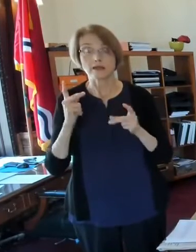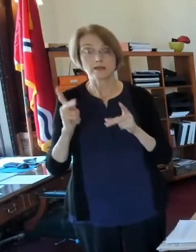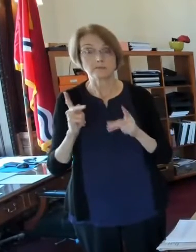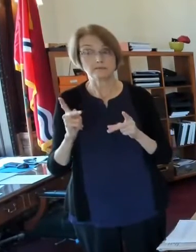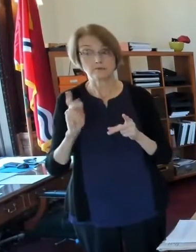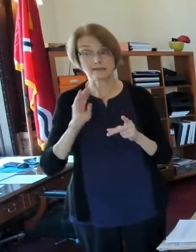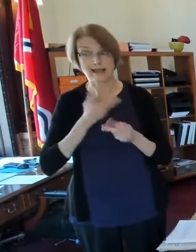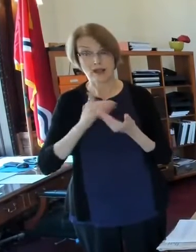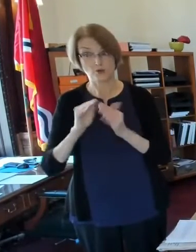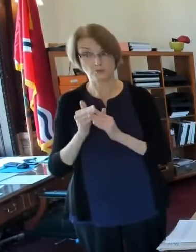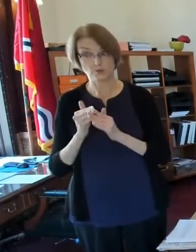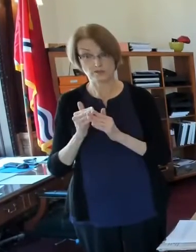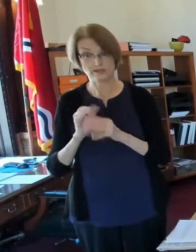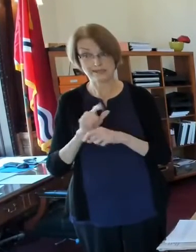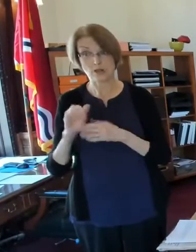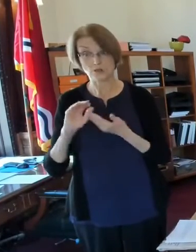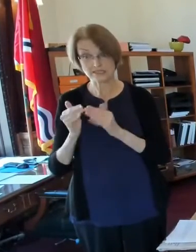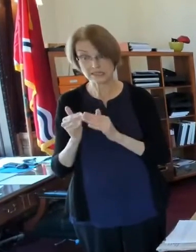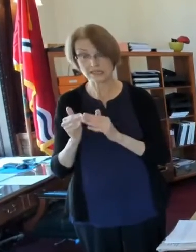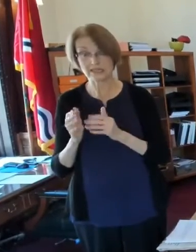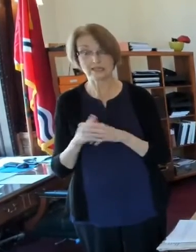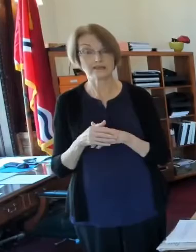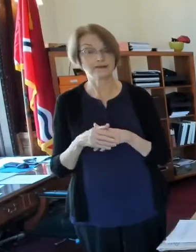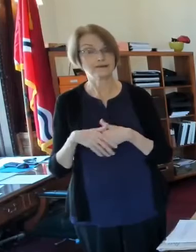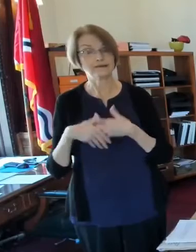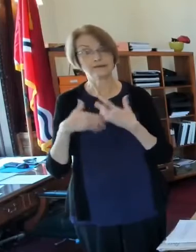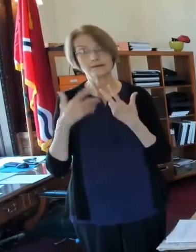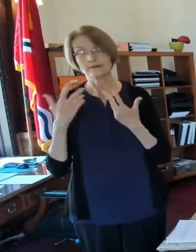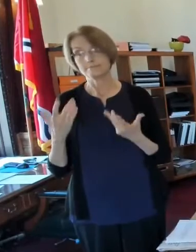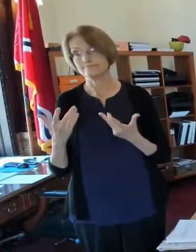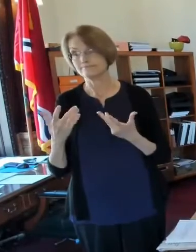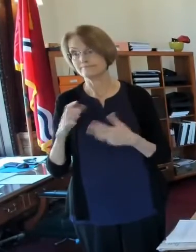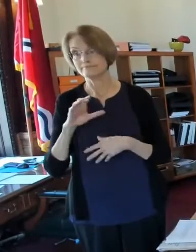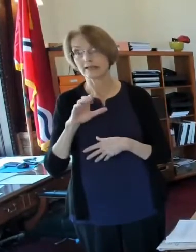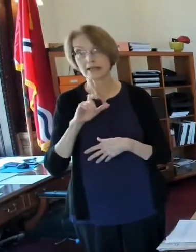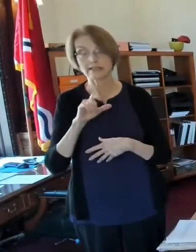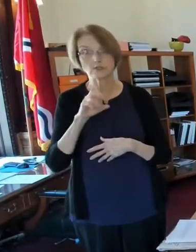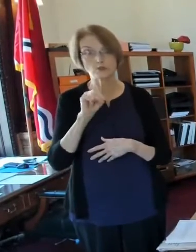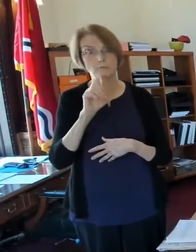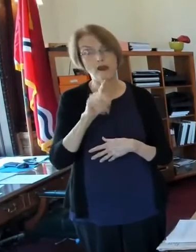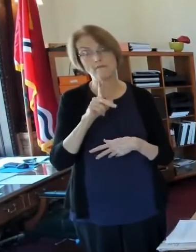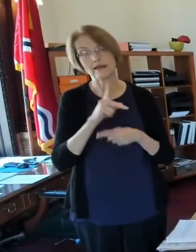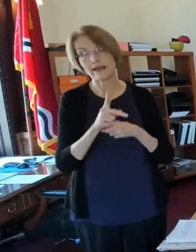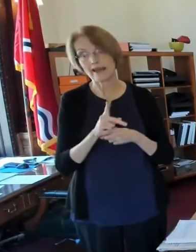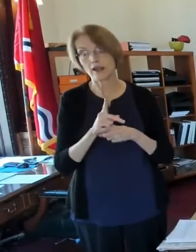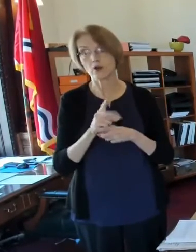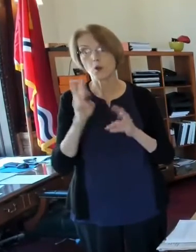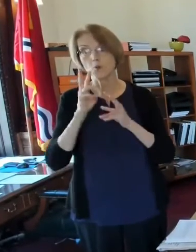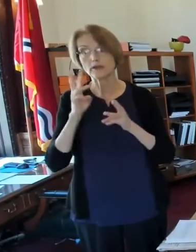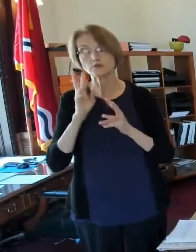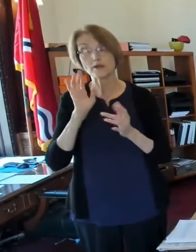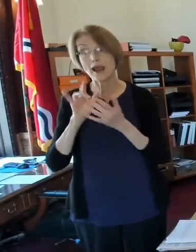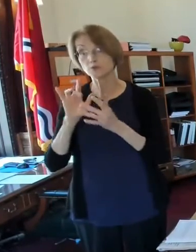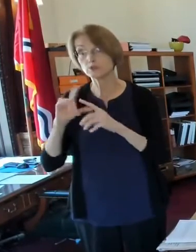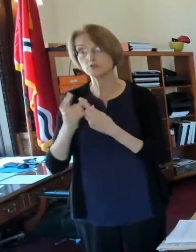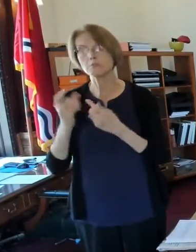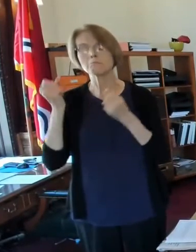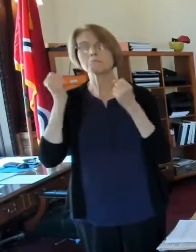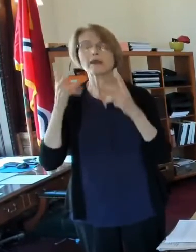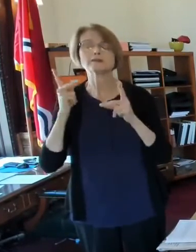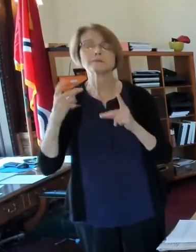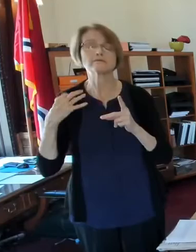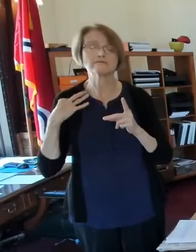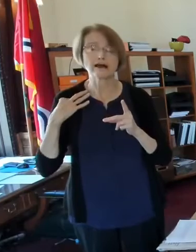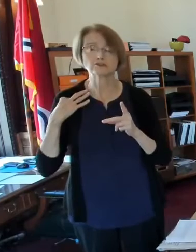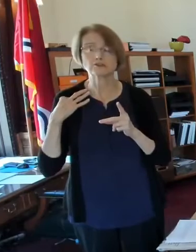our community through the continuum of care, through a winter outreach group. There are many, many volunteers who